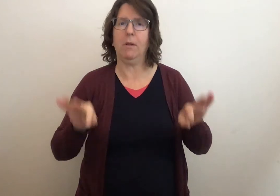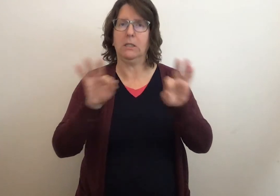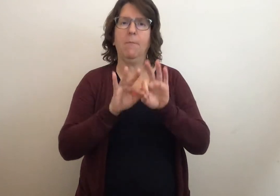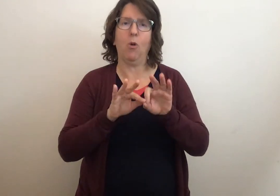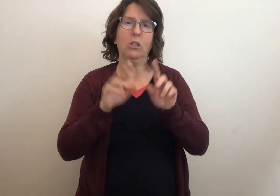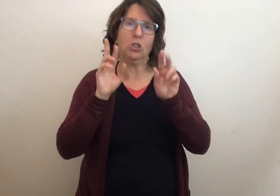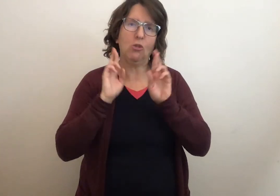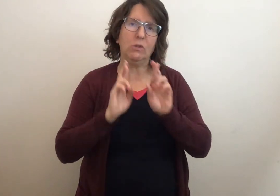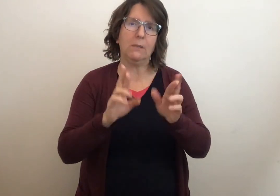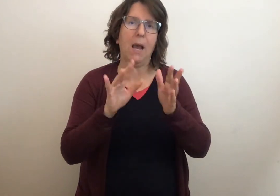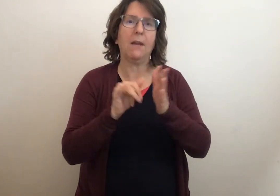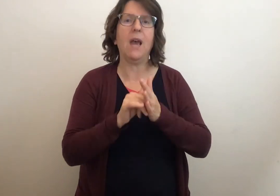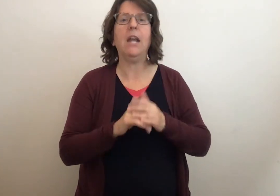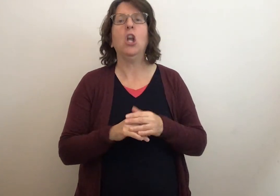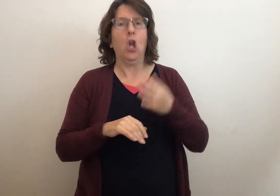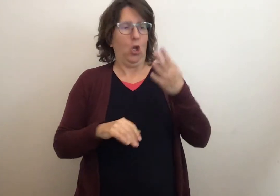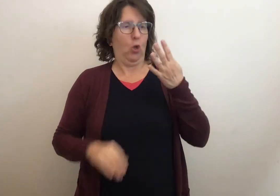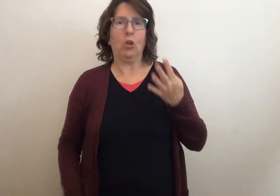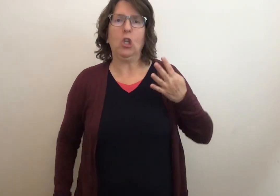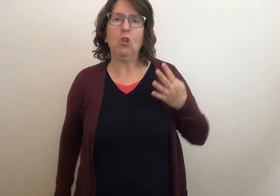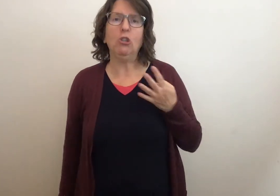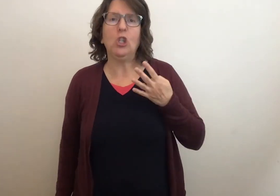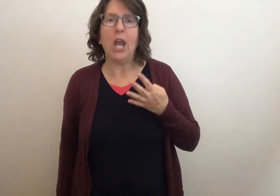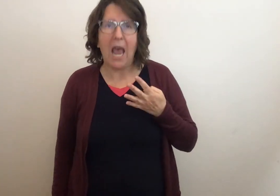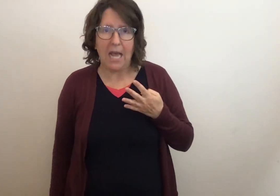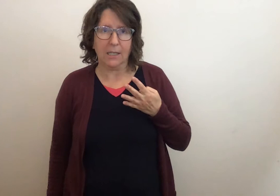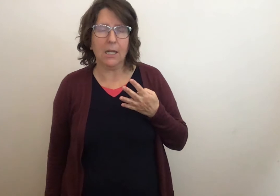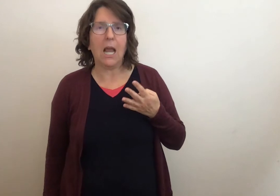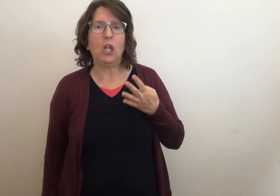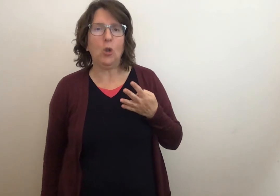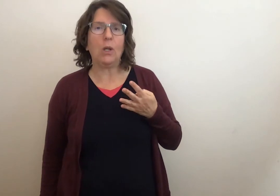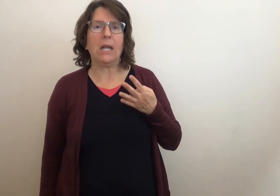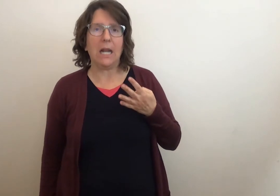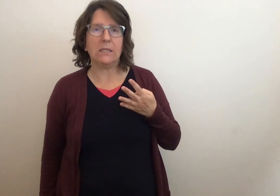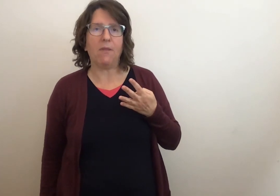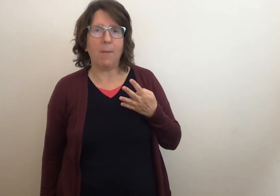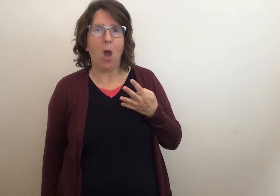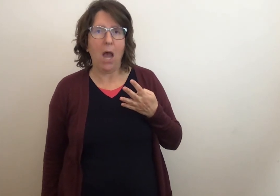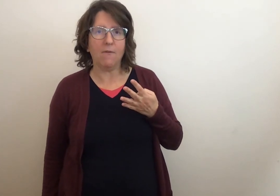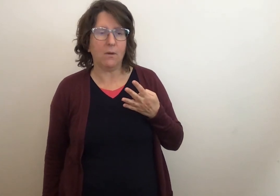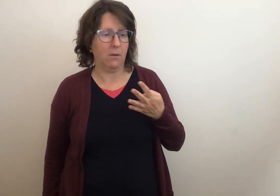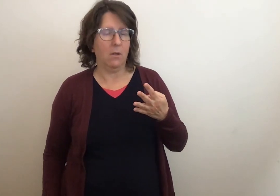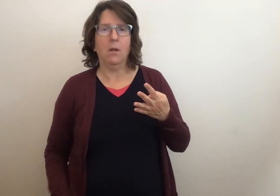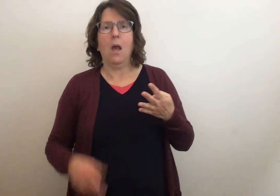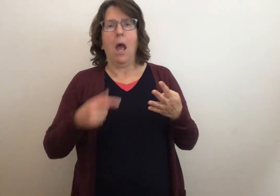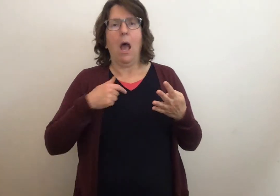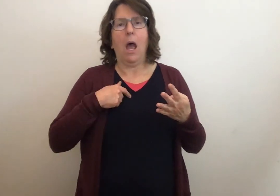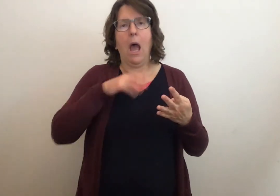it's important to respect that. You can use your hand and you can lift them up. I'm